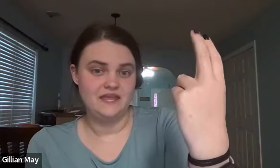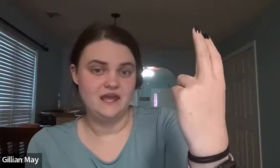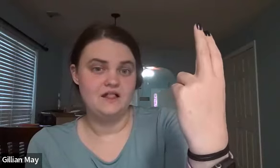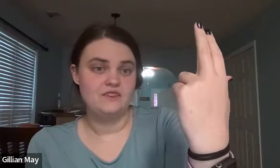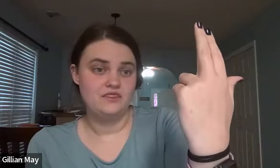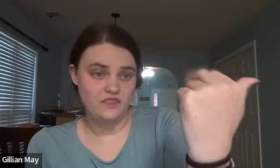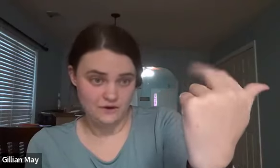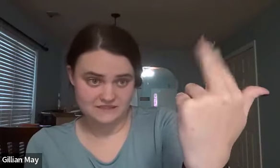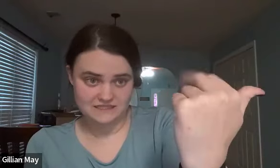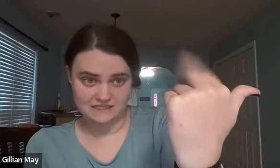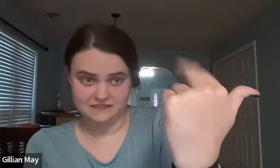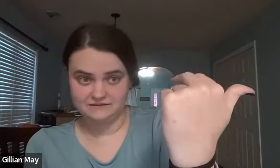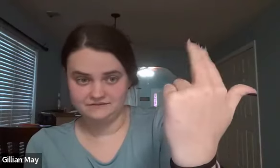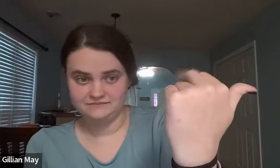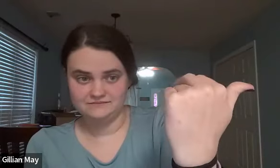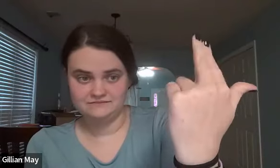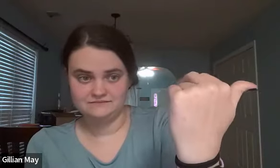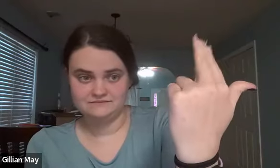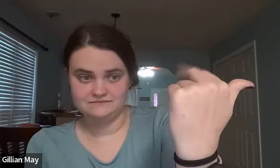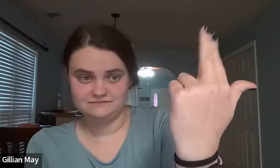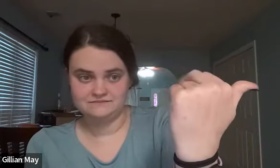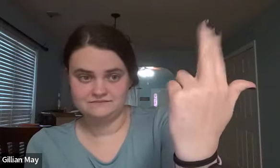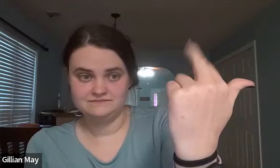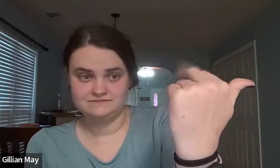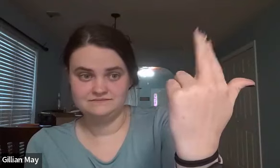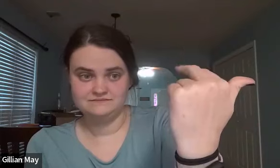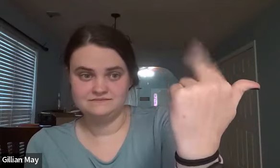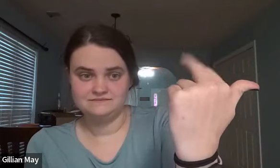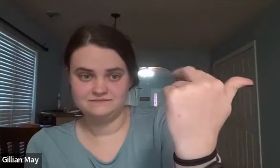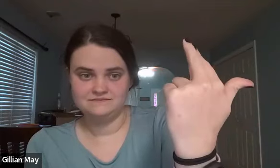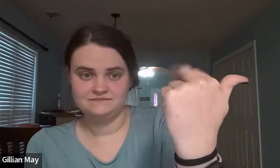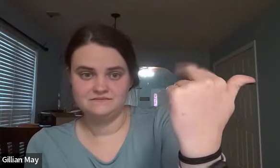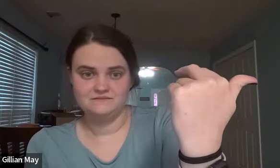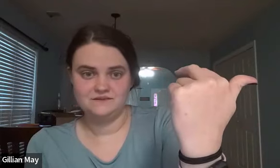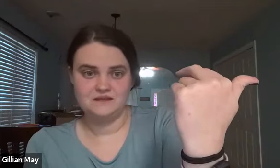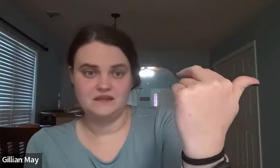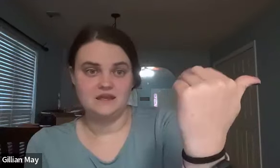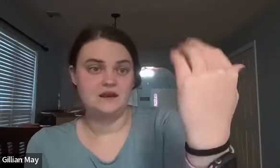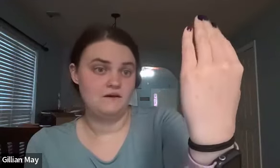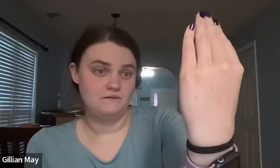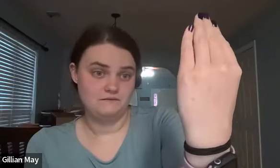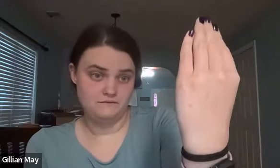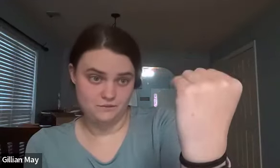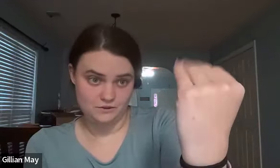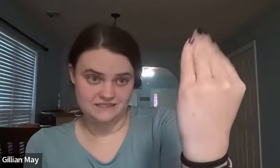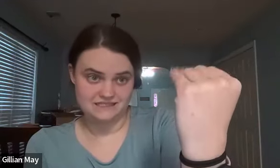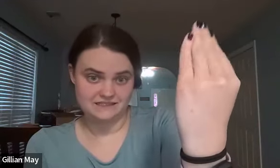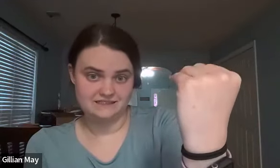Then 13. Then 14.